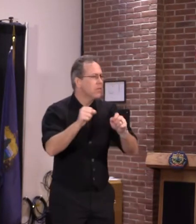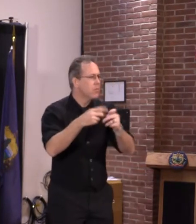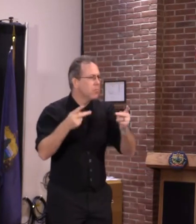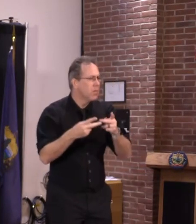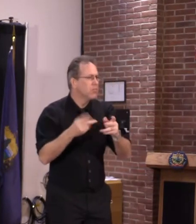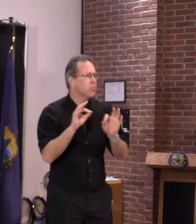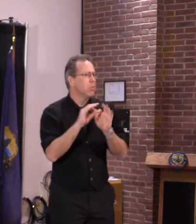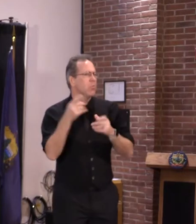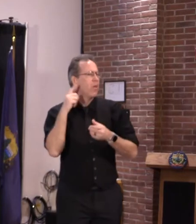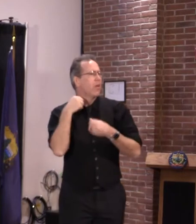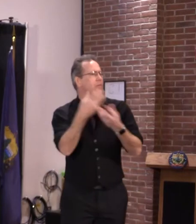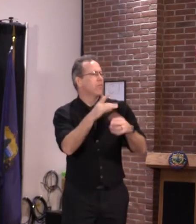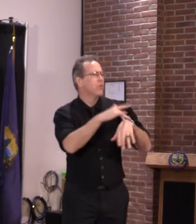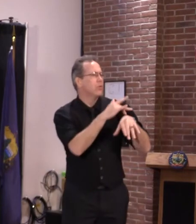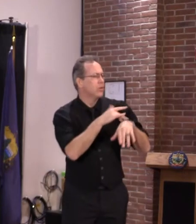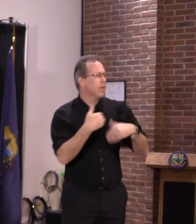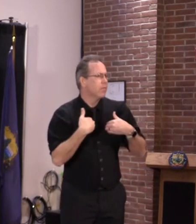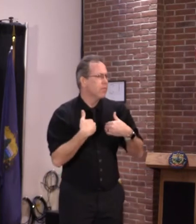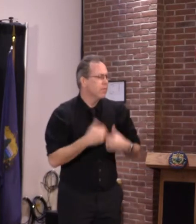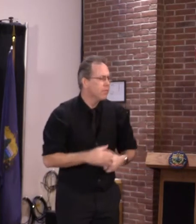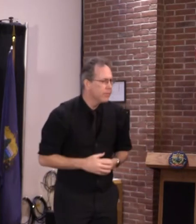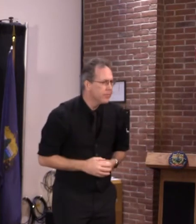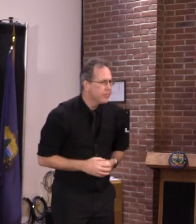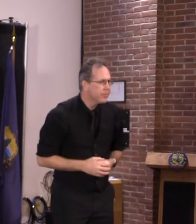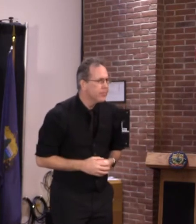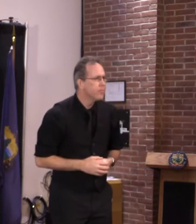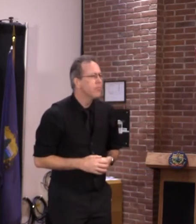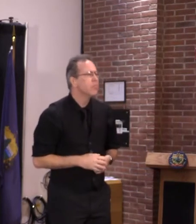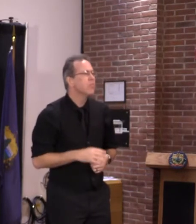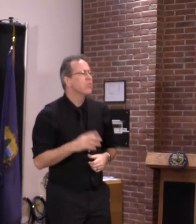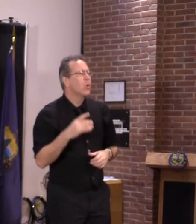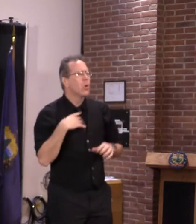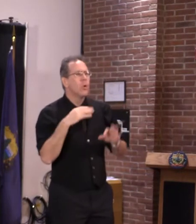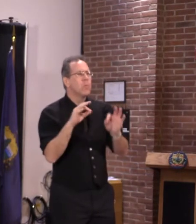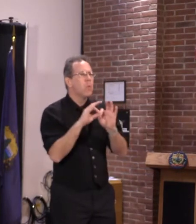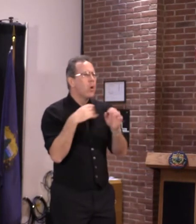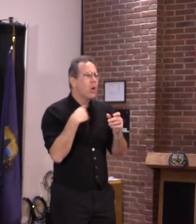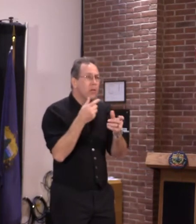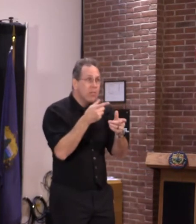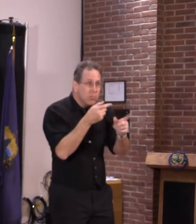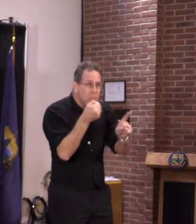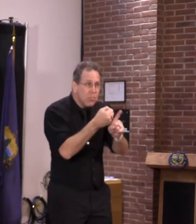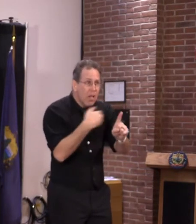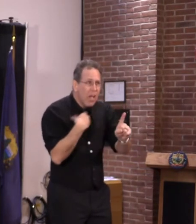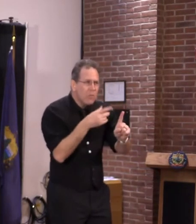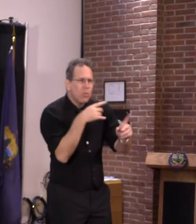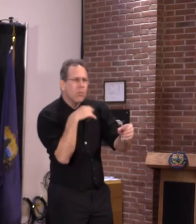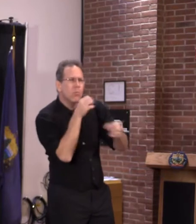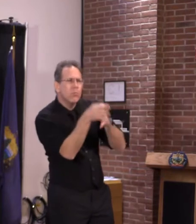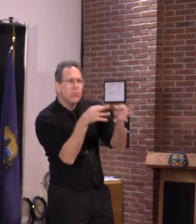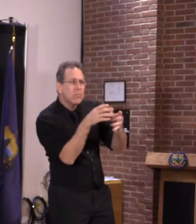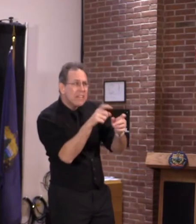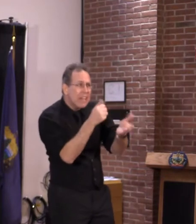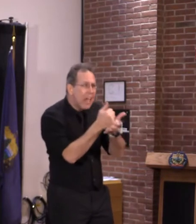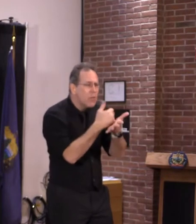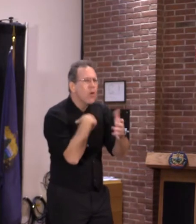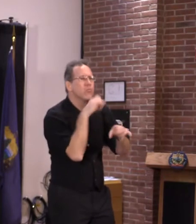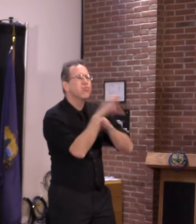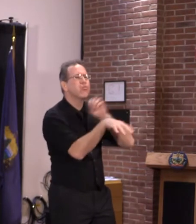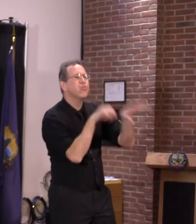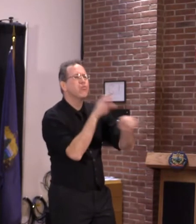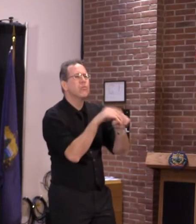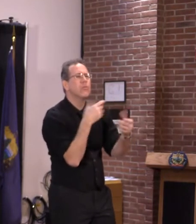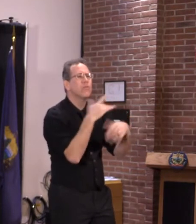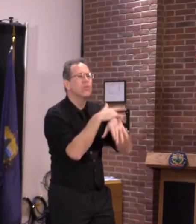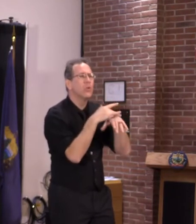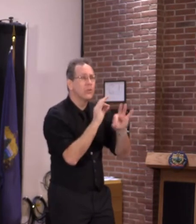know, needs established, and a path forward for you. So that's what's the intention for that. Great,